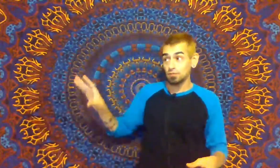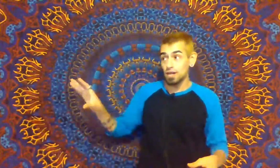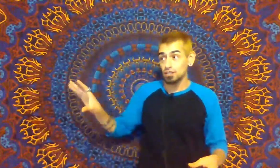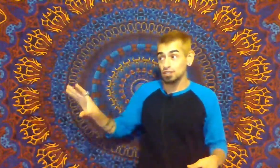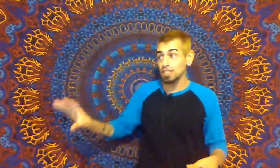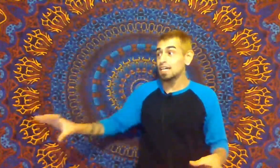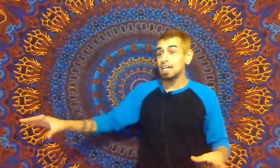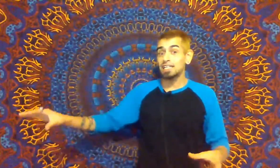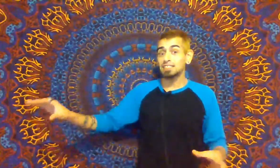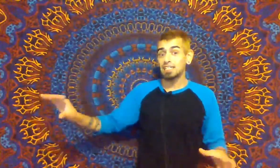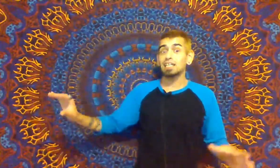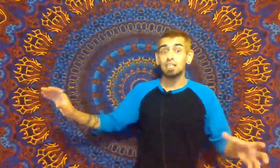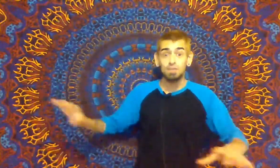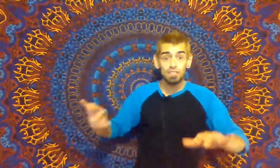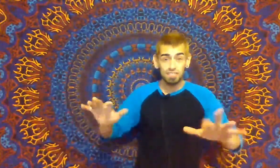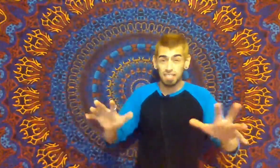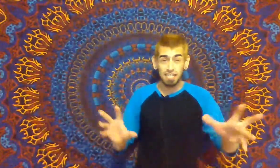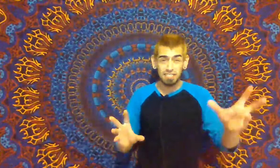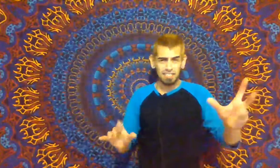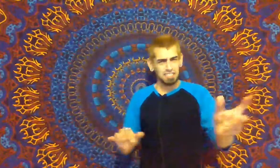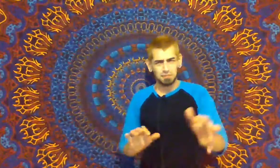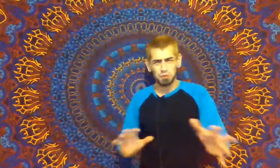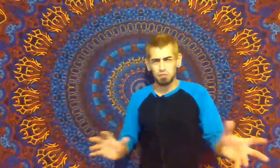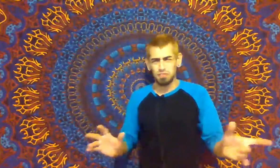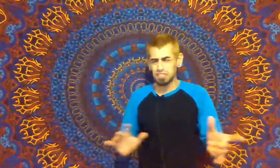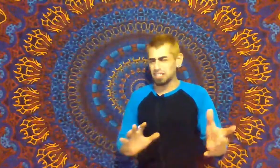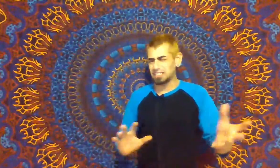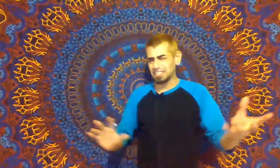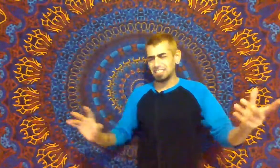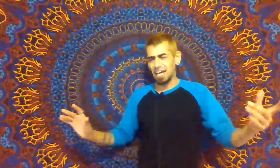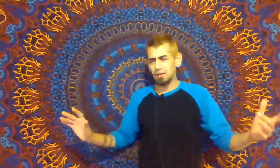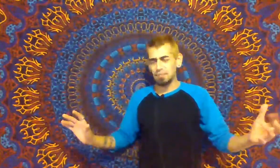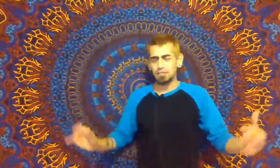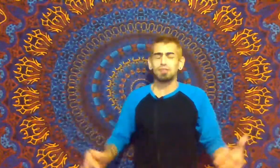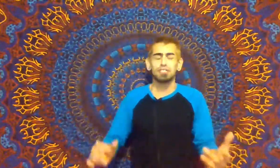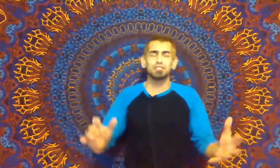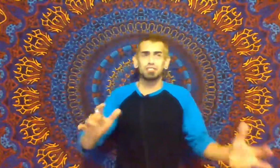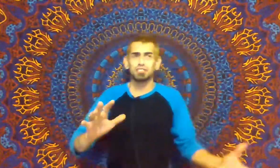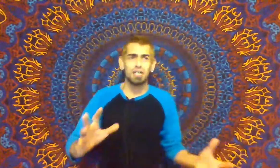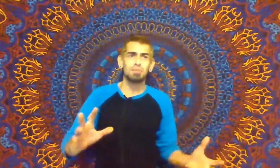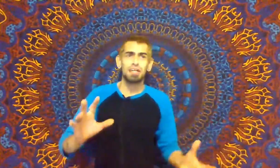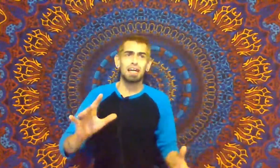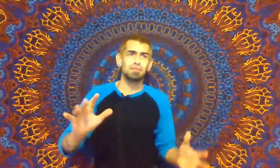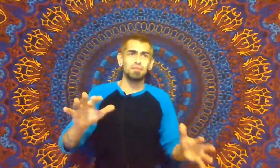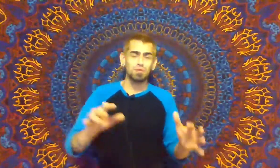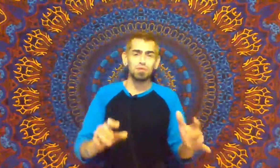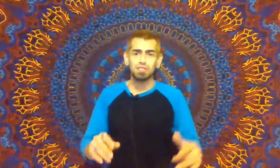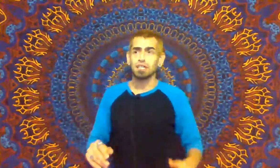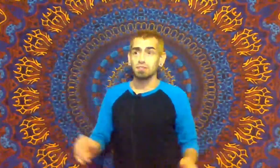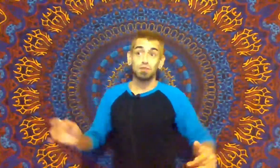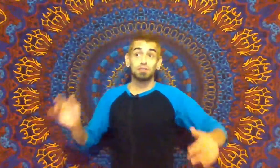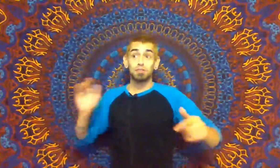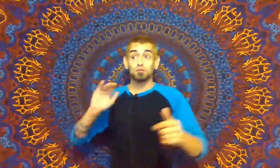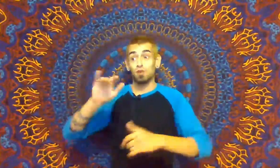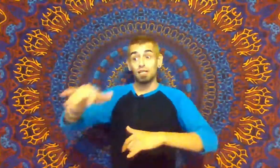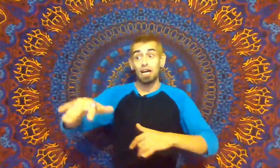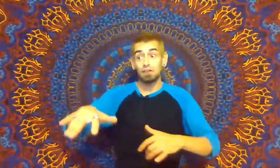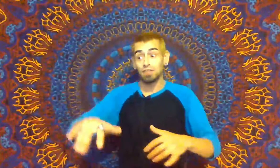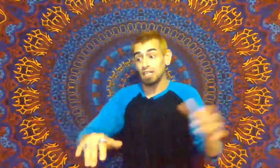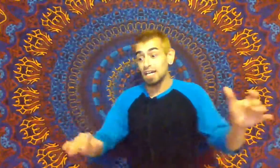direction, and it's like a living skeleton, some sort of disgusting zombie creature just coming at him through the tunnel, so he starts running out of it. And